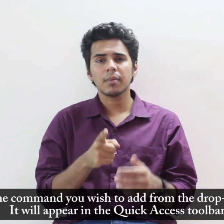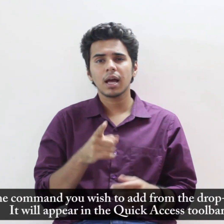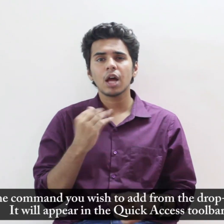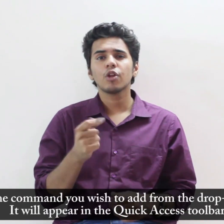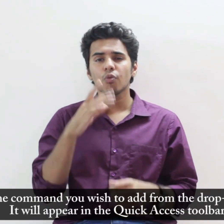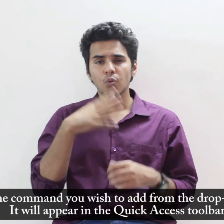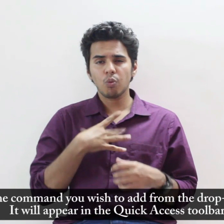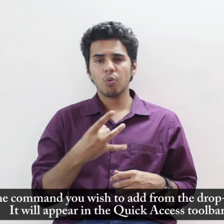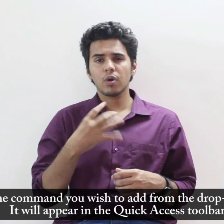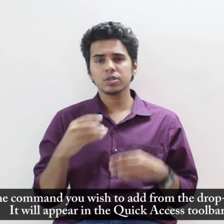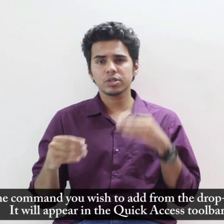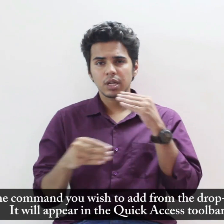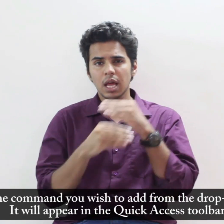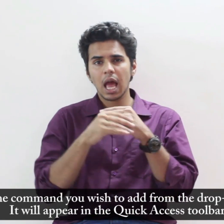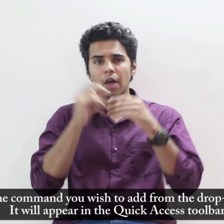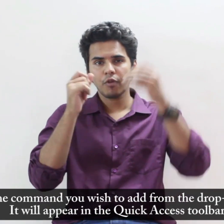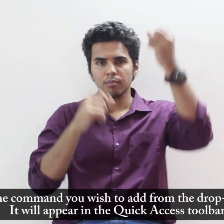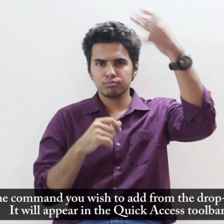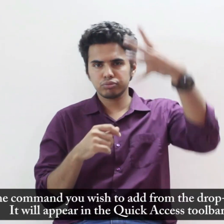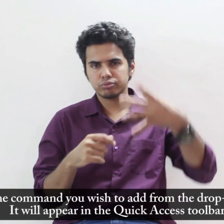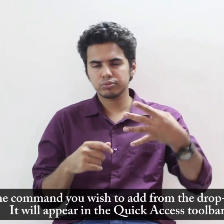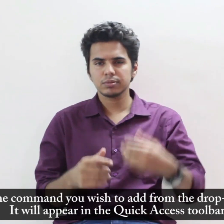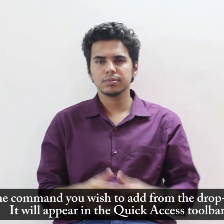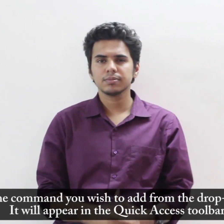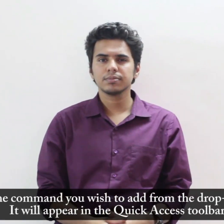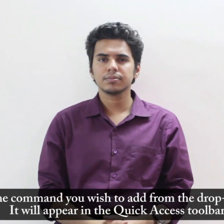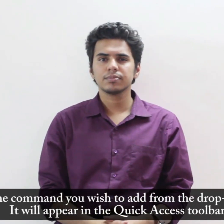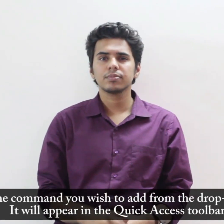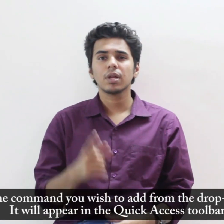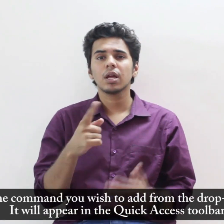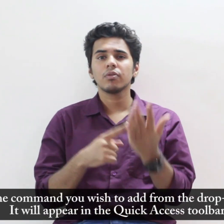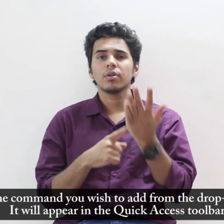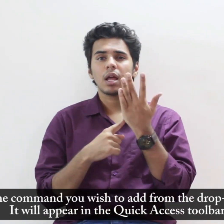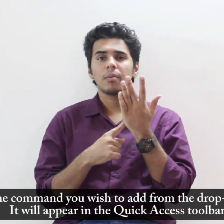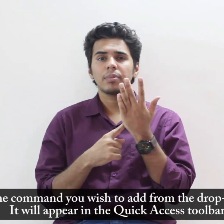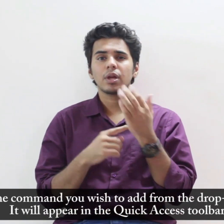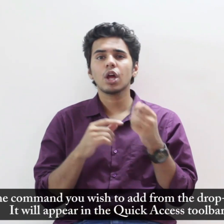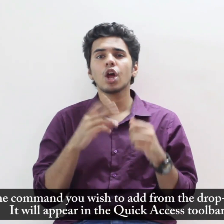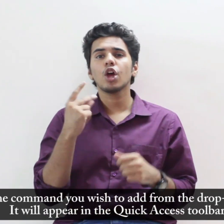you wish to add from the drop-down list. It will appear in the Quick Access toolbar.